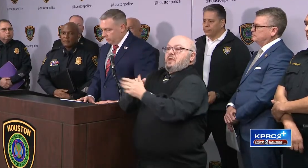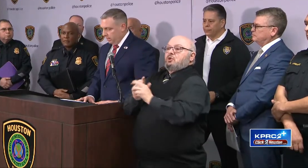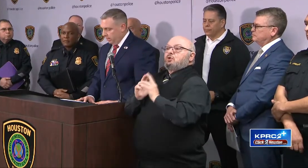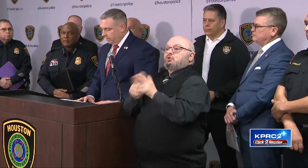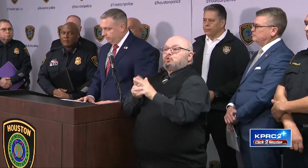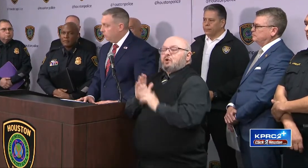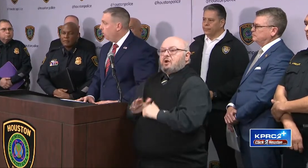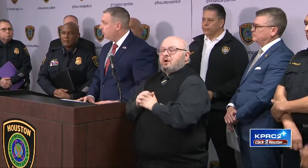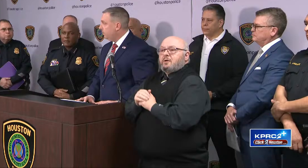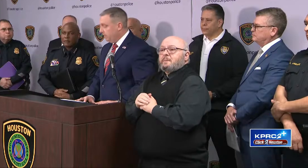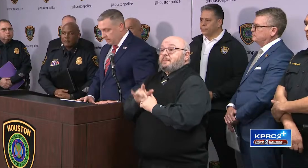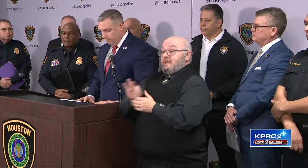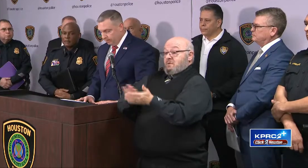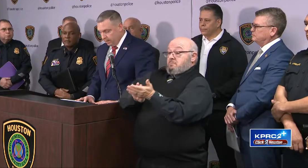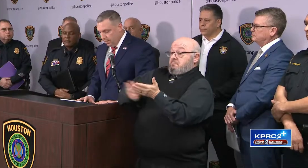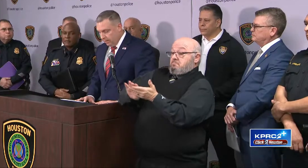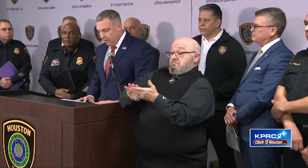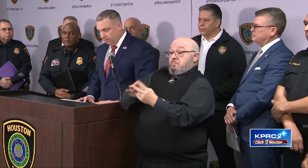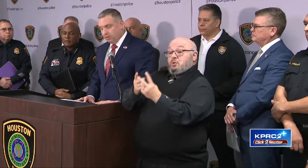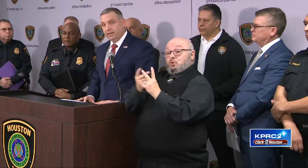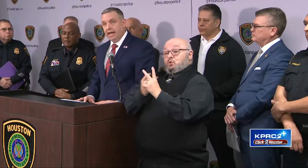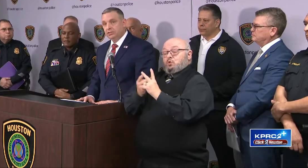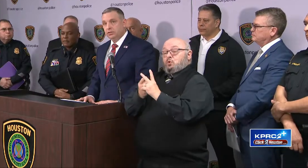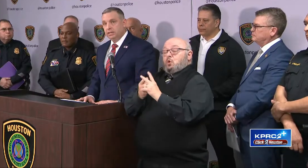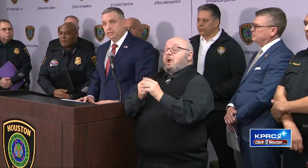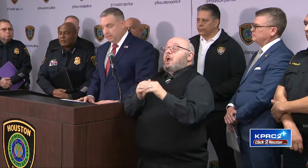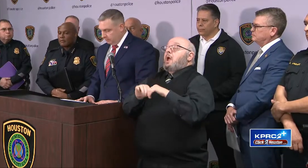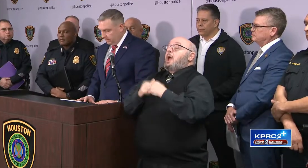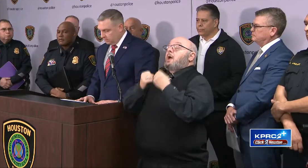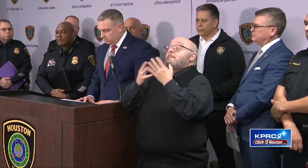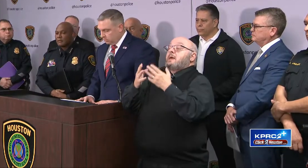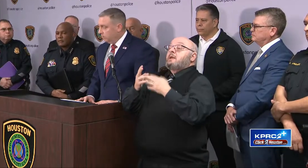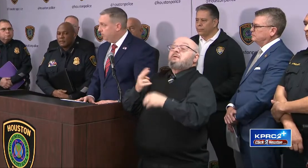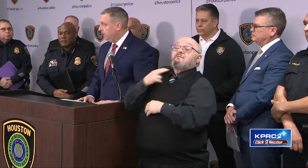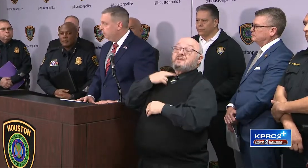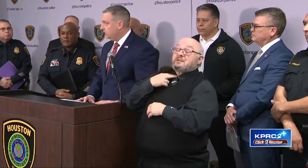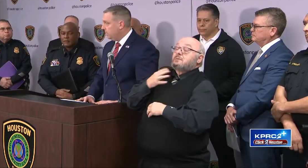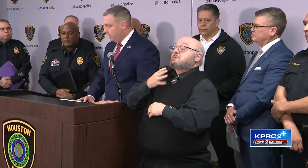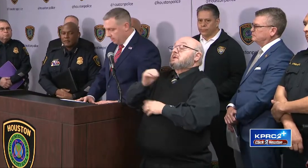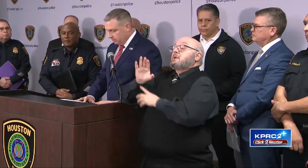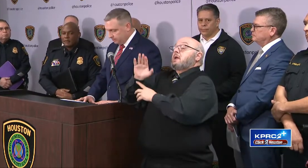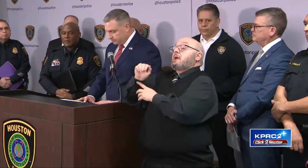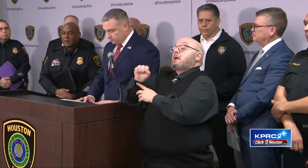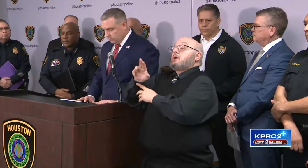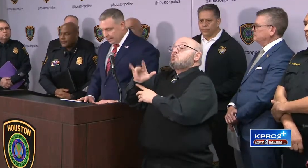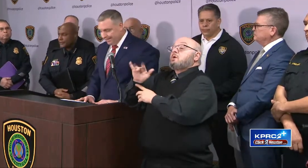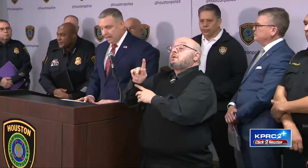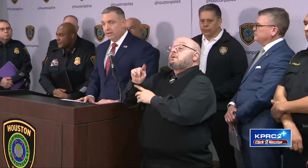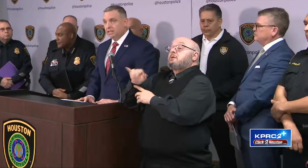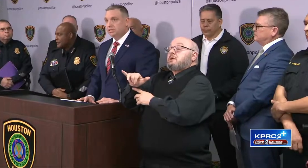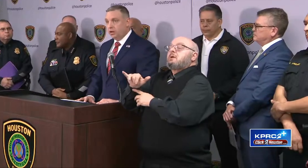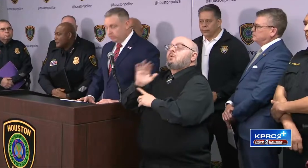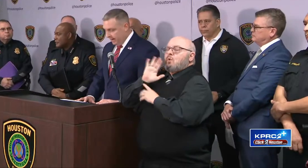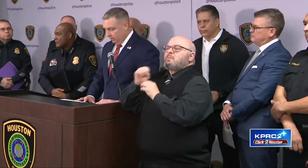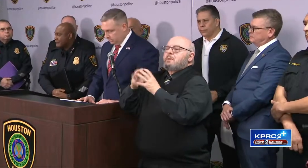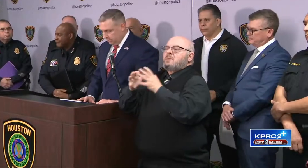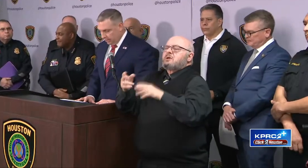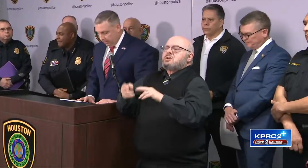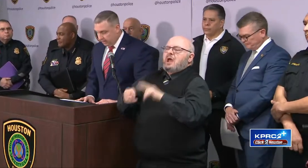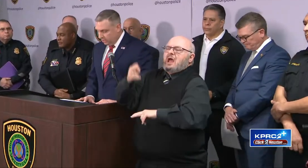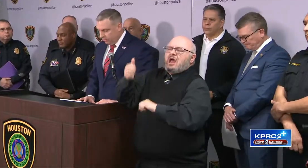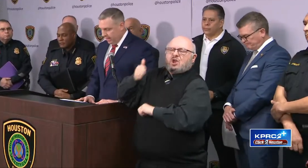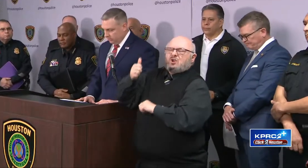would agree that if it weren't for them, the number of casualties and victims would have been much higher. There is no